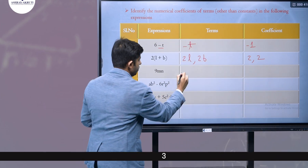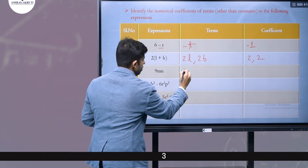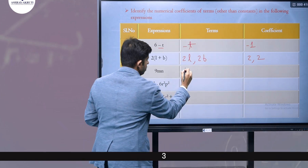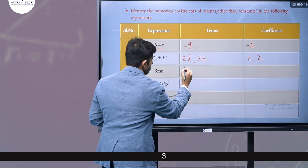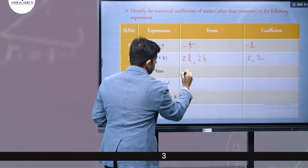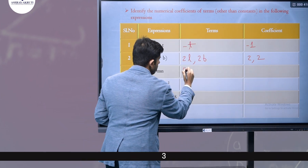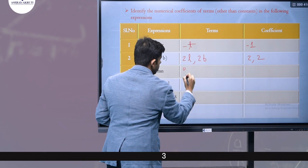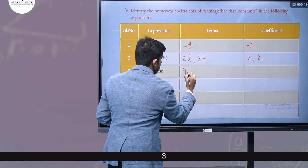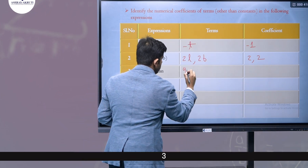Third one,